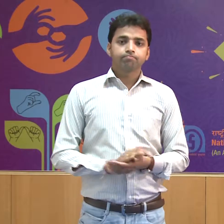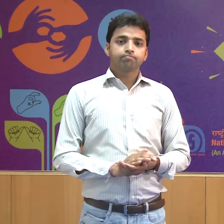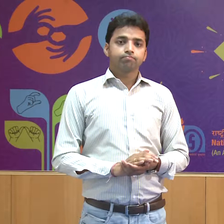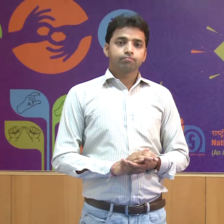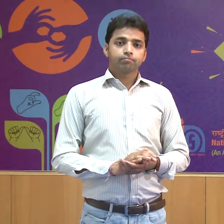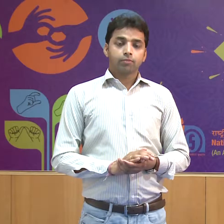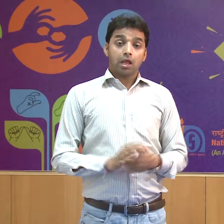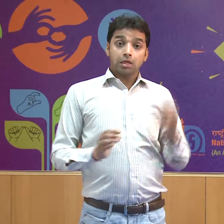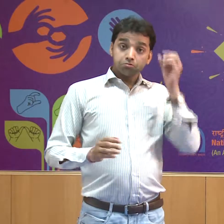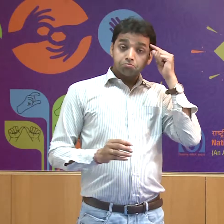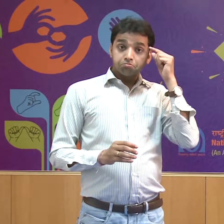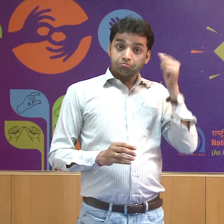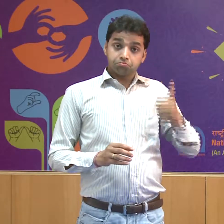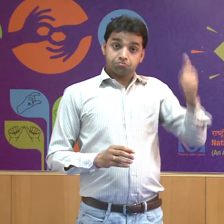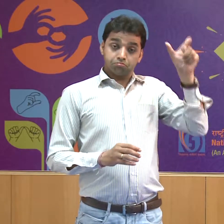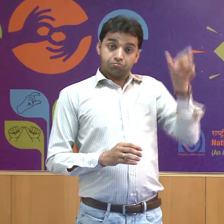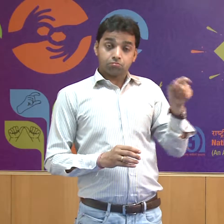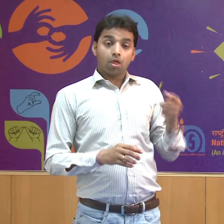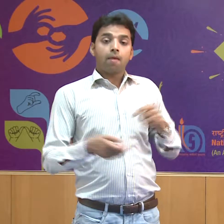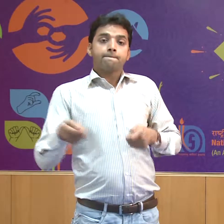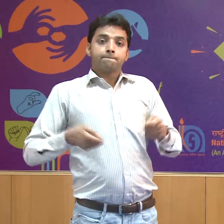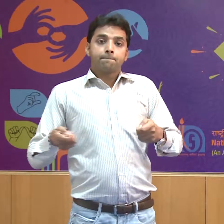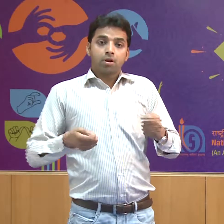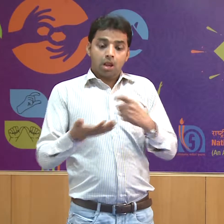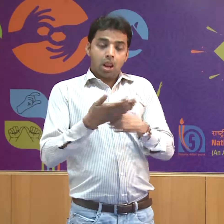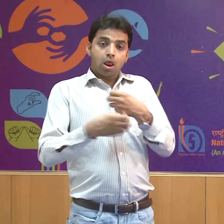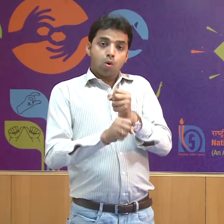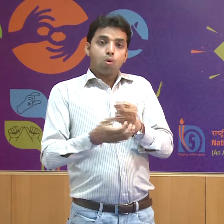the scholars and maintained by the rulers and nobles.